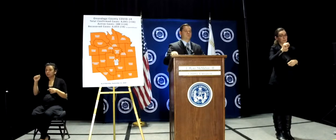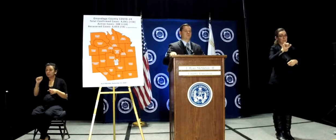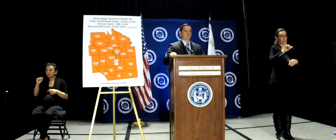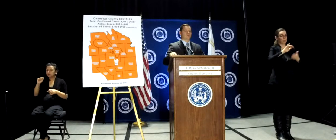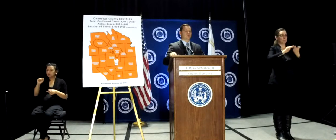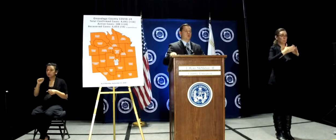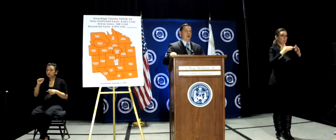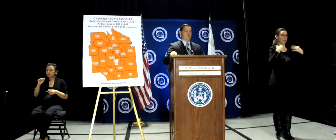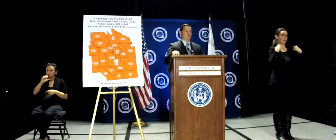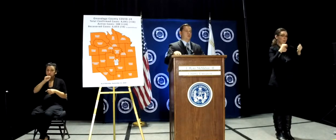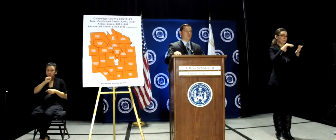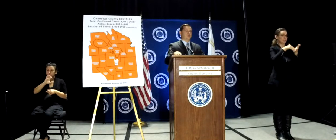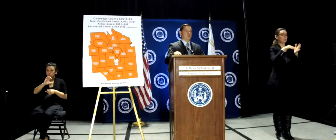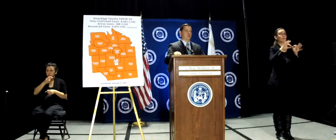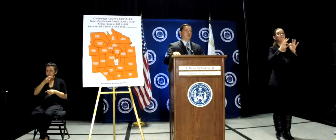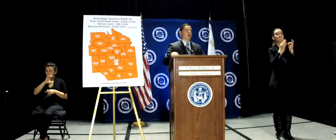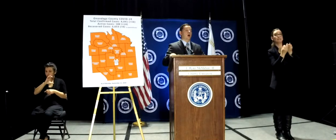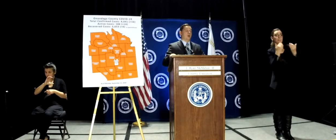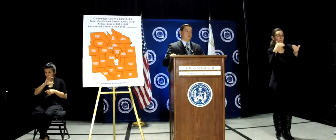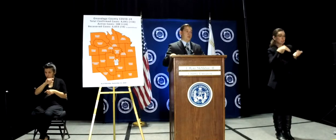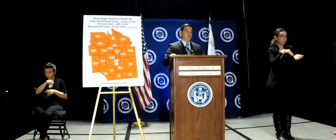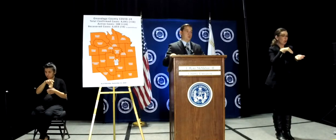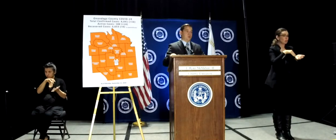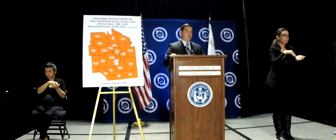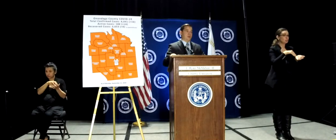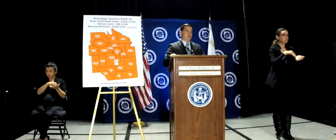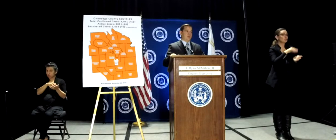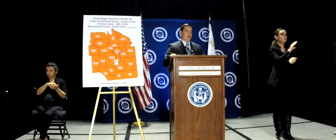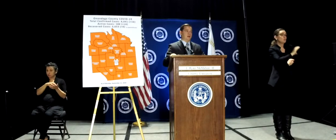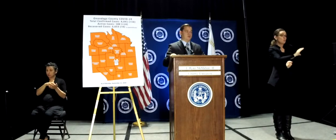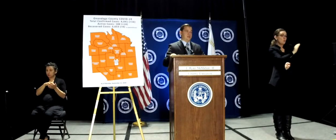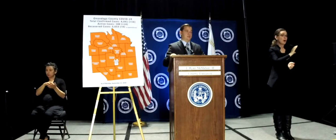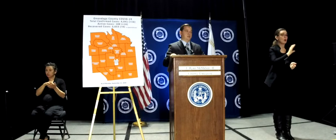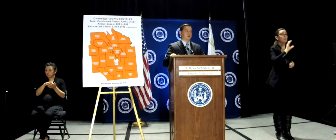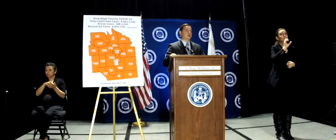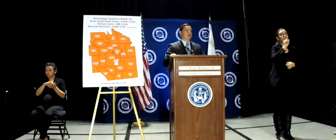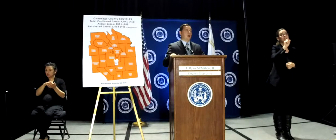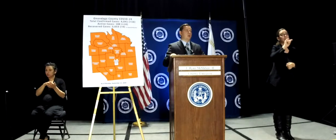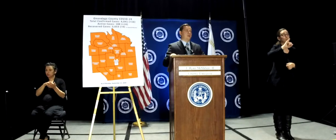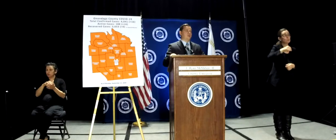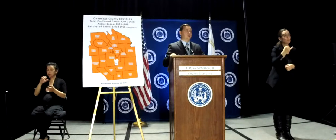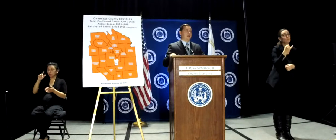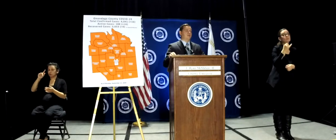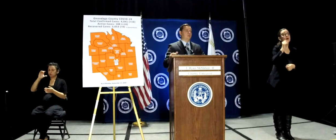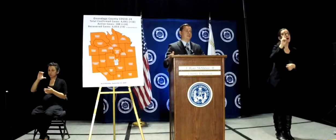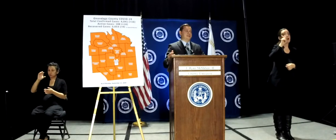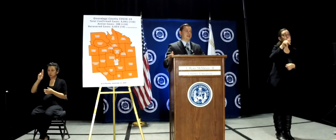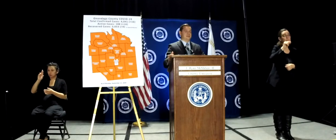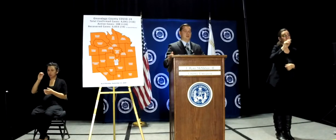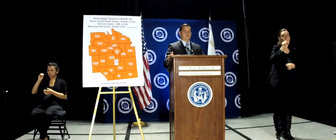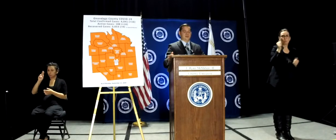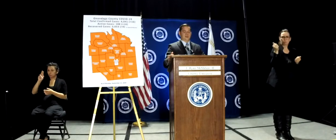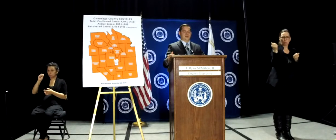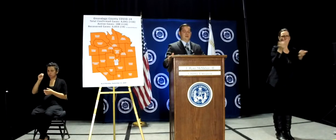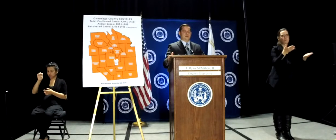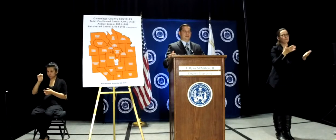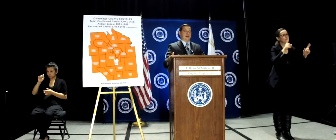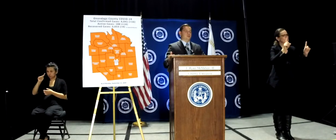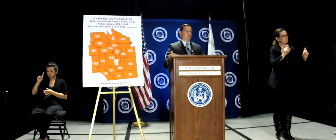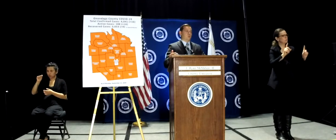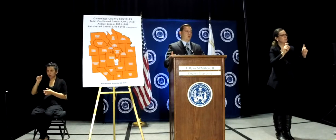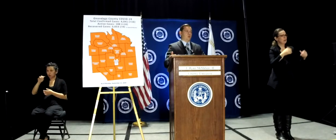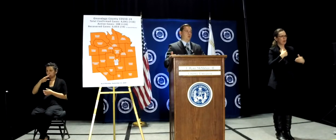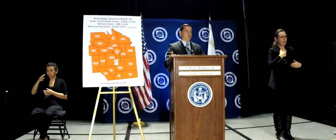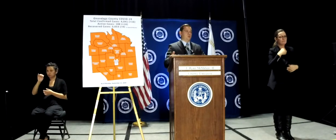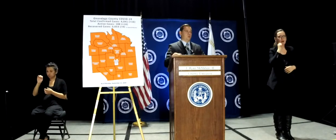providers, Crouse, St. Joe's, Upstate's doing a lot of testing. Now we have the saliva-based test at Upstate, and